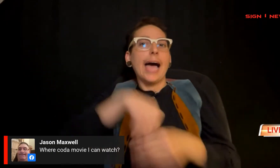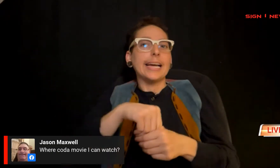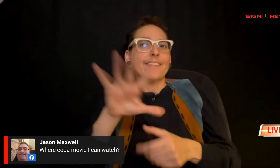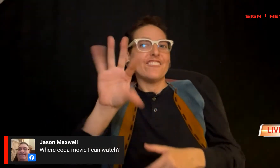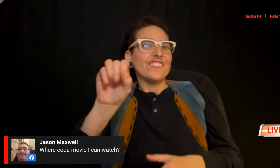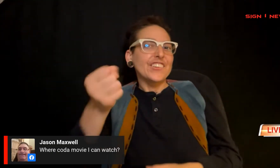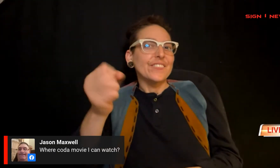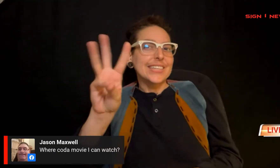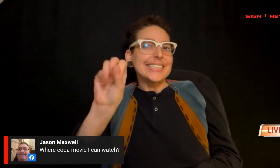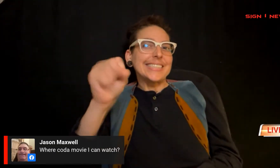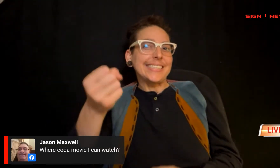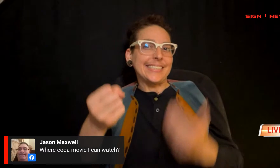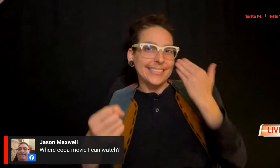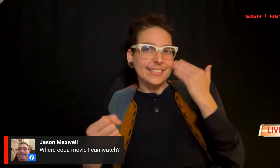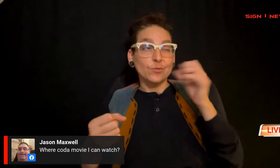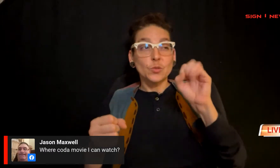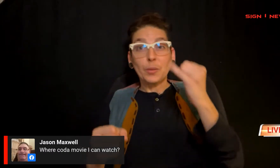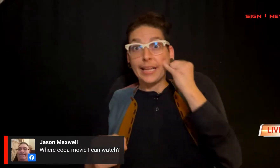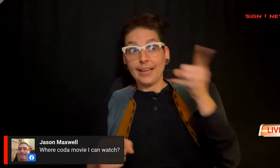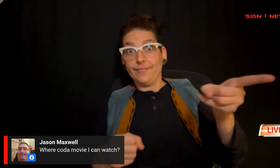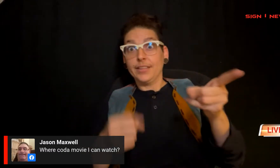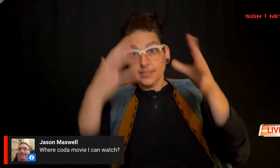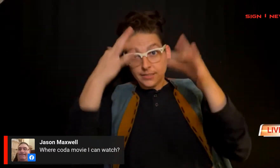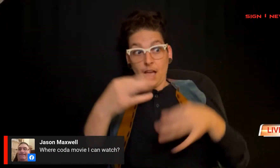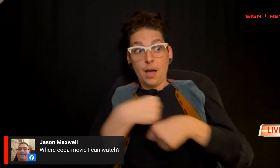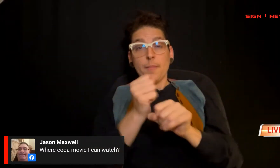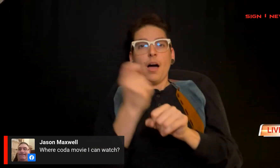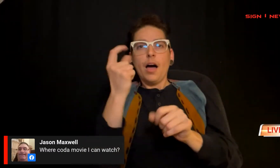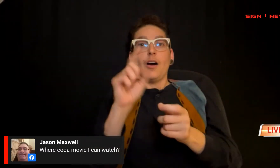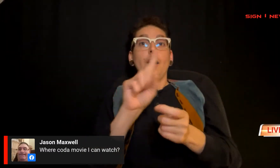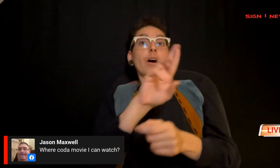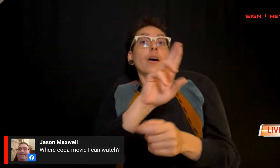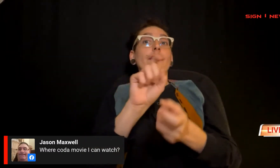really true. Maybe in the 50s and 60s.